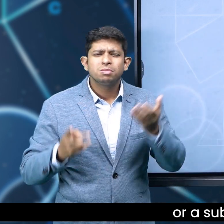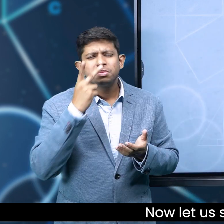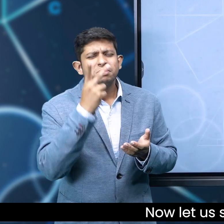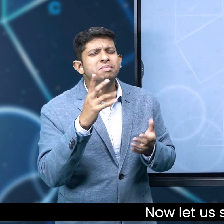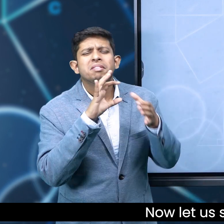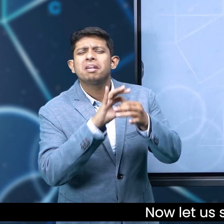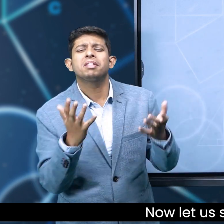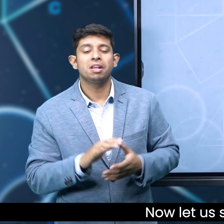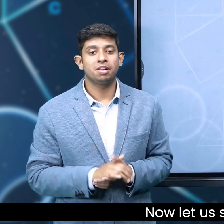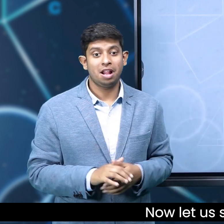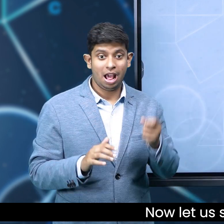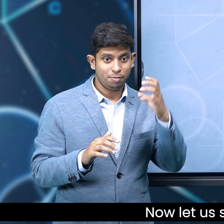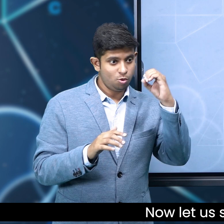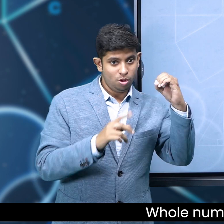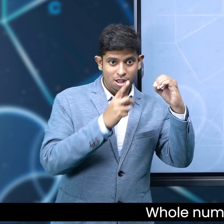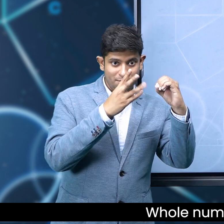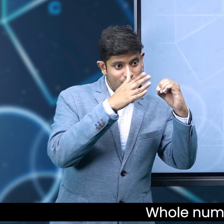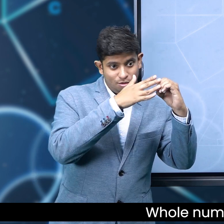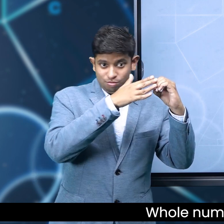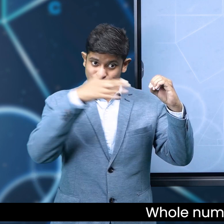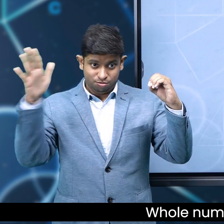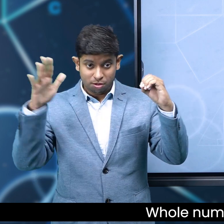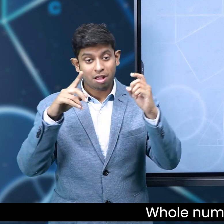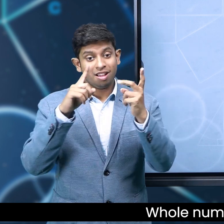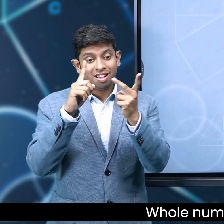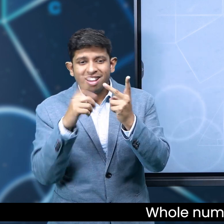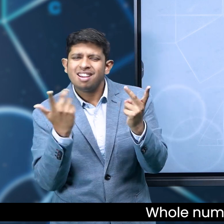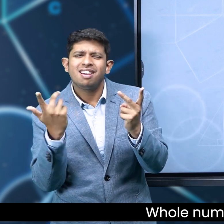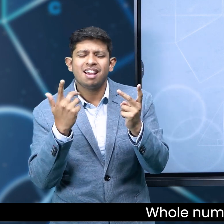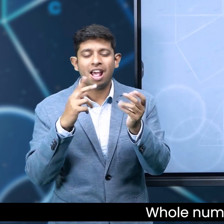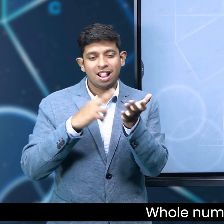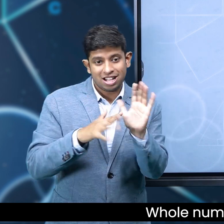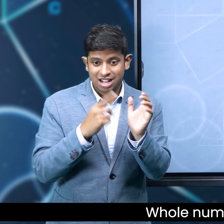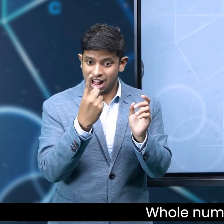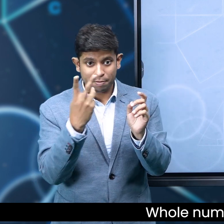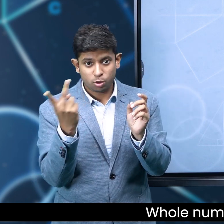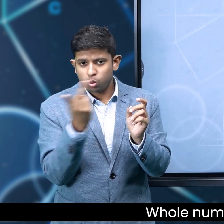Now let us see the difference between whole numbers and natural numbers.